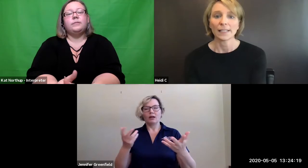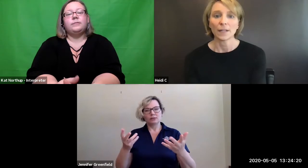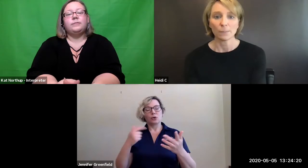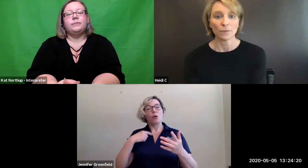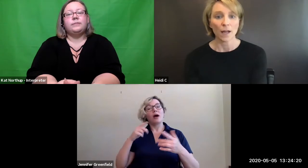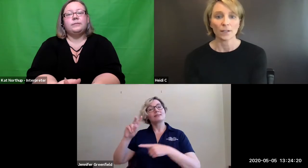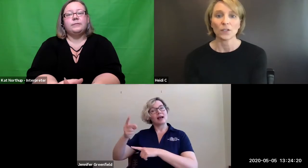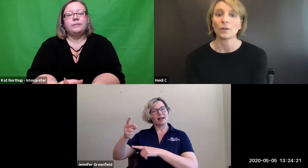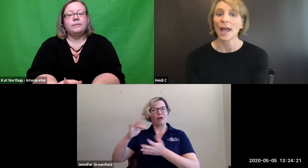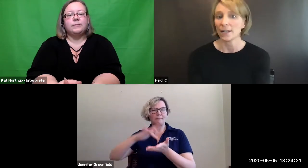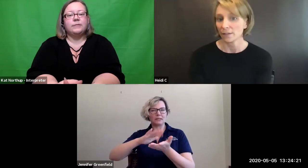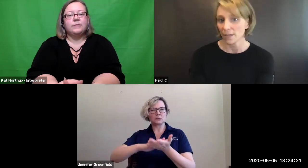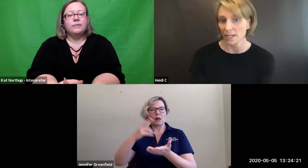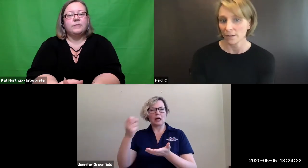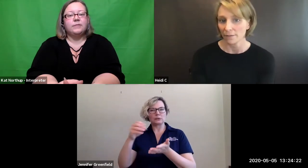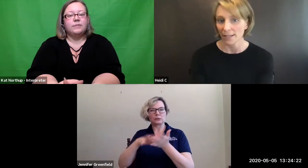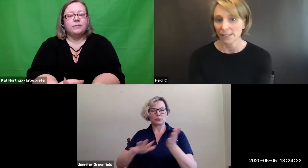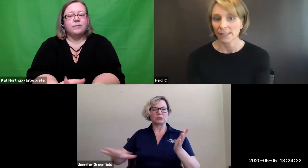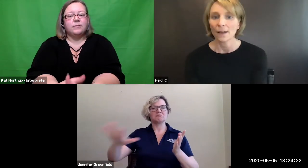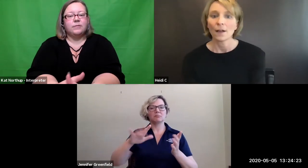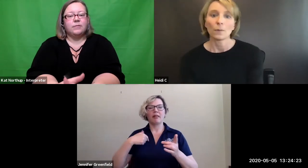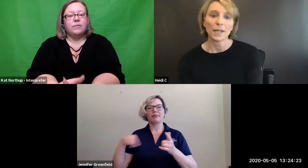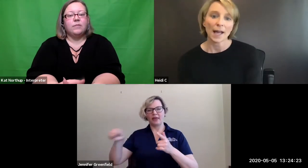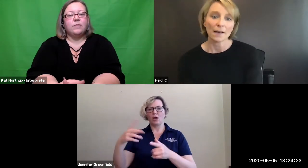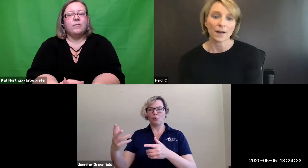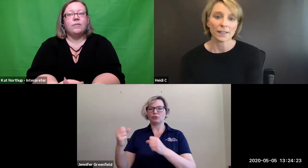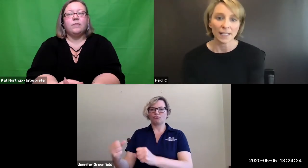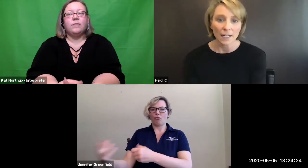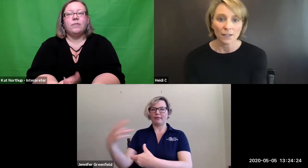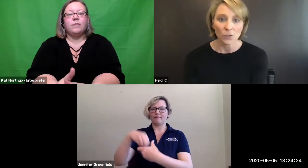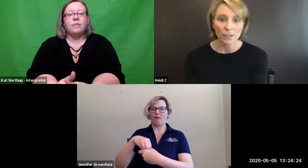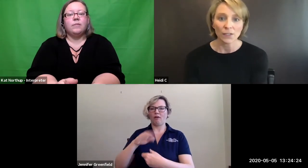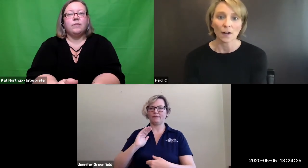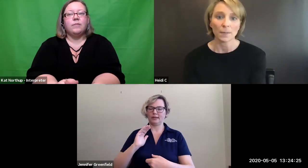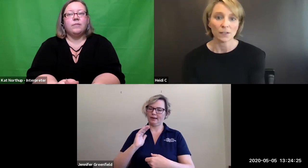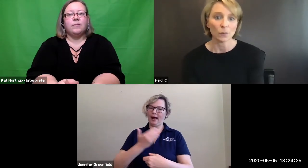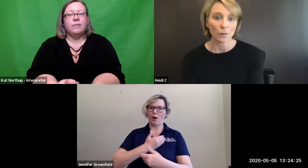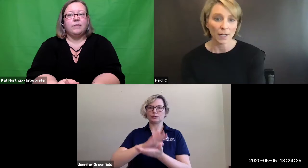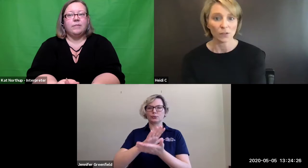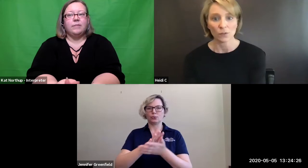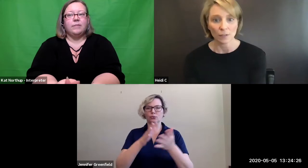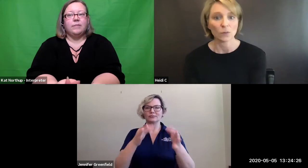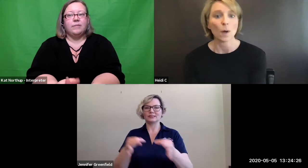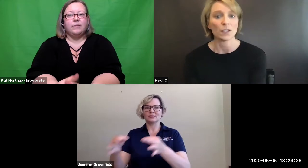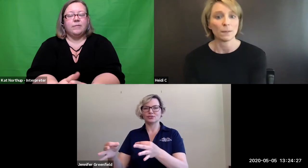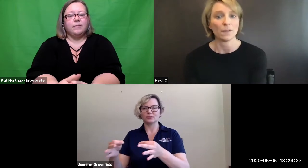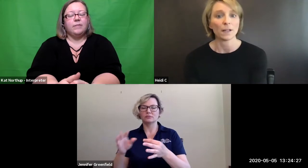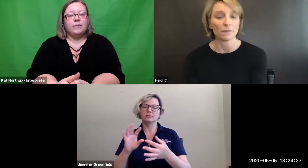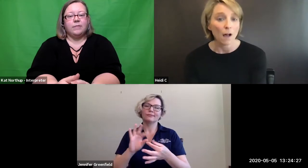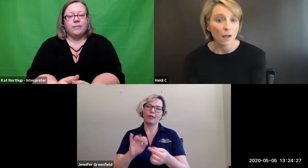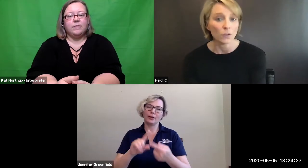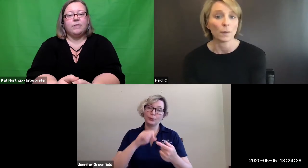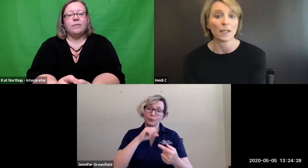Okay, so let's move on to end of the year events. We have our secondary students, our middle school and high school students wanted to be